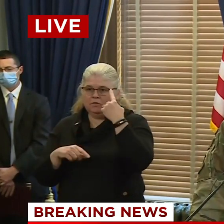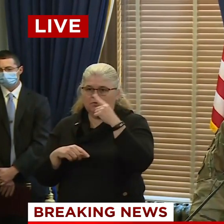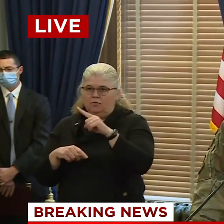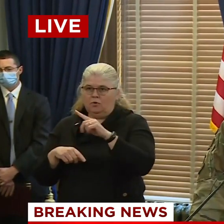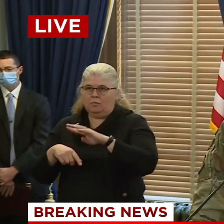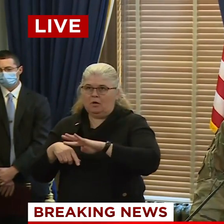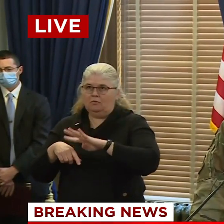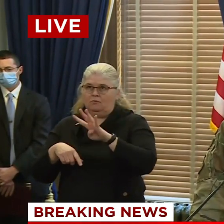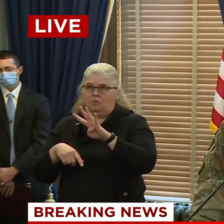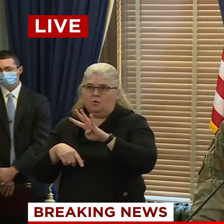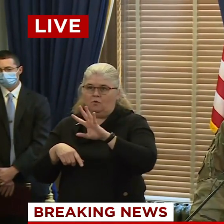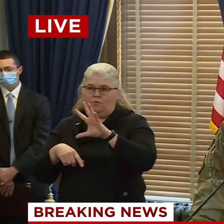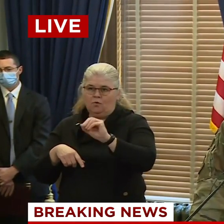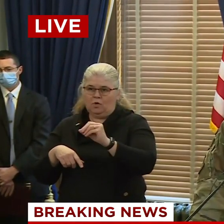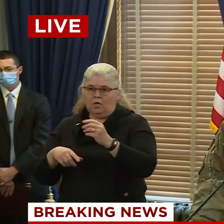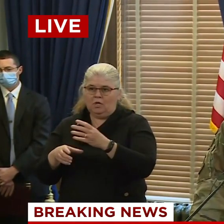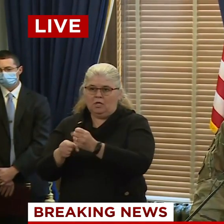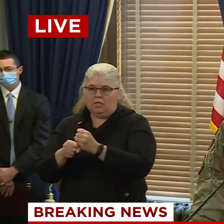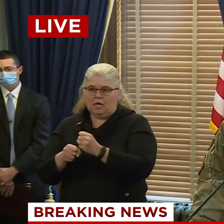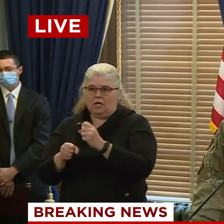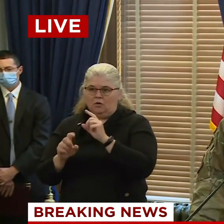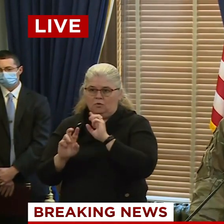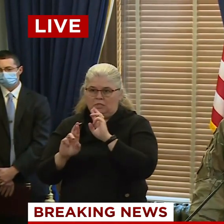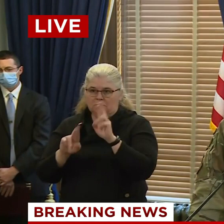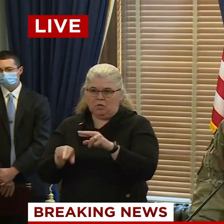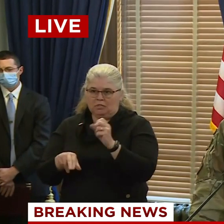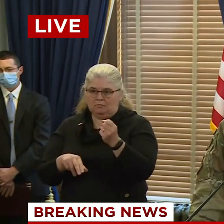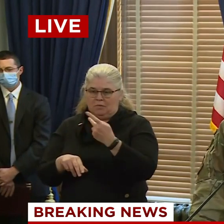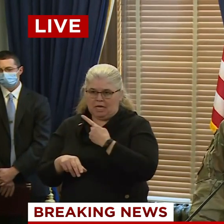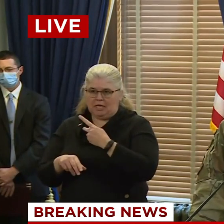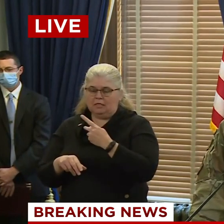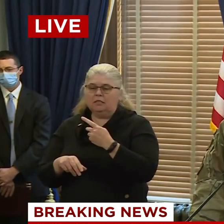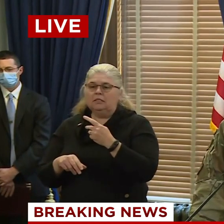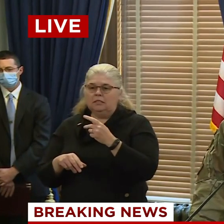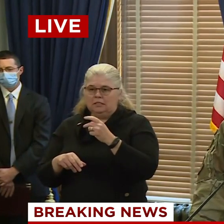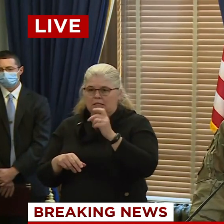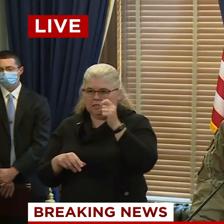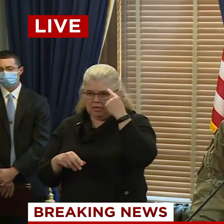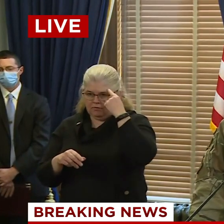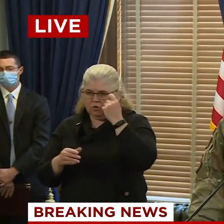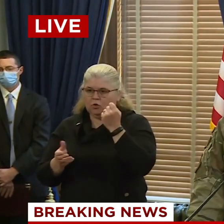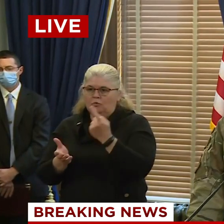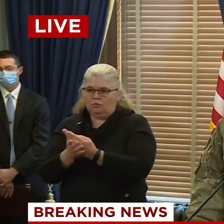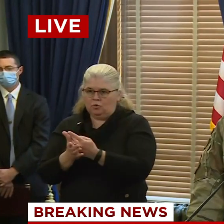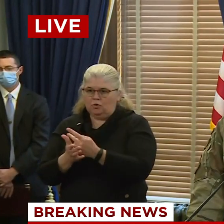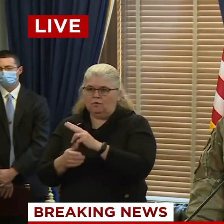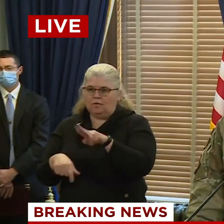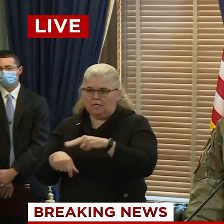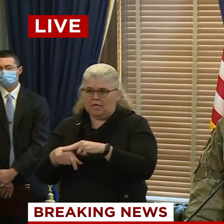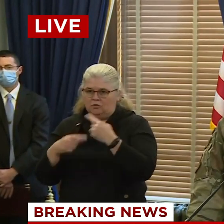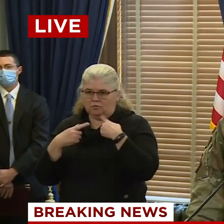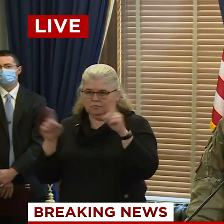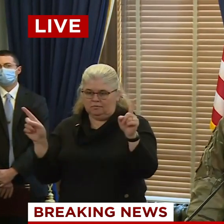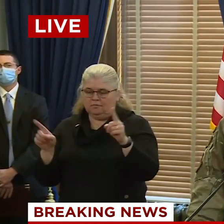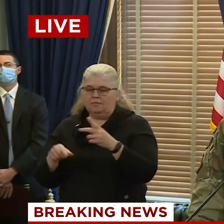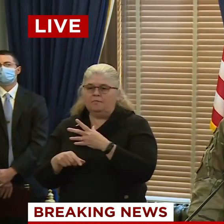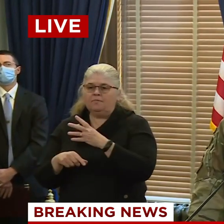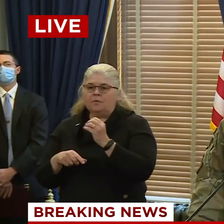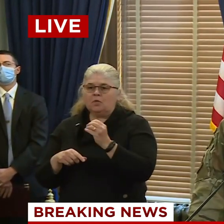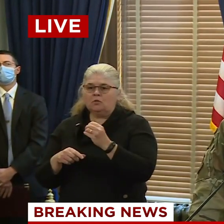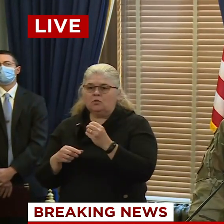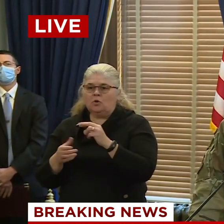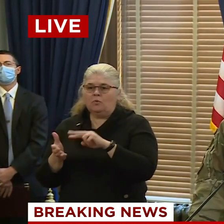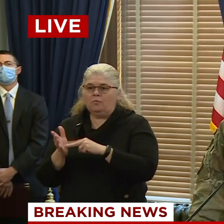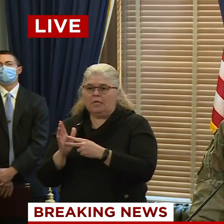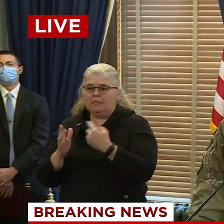4:40 p.m., I had a response back from the governor that yes, she did approve the emergency declaration. So what that does for us, we can activate